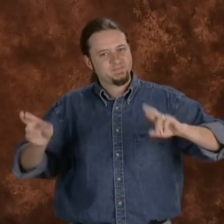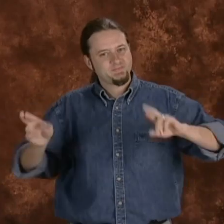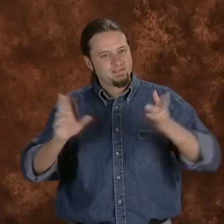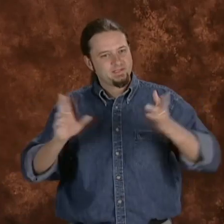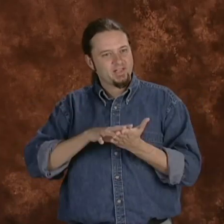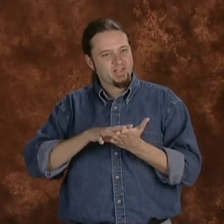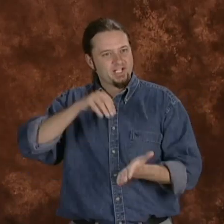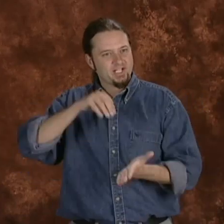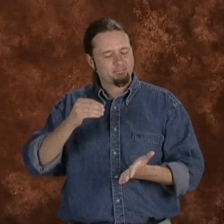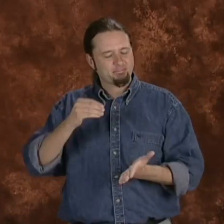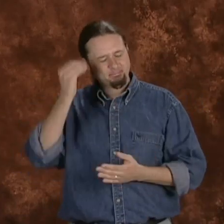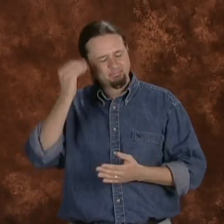Hello.